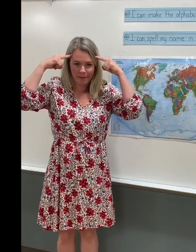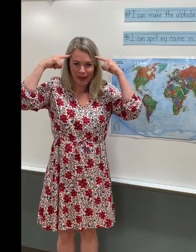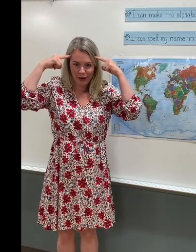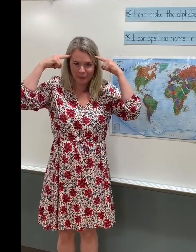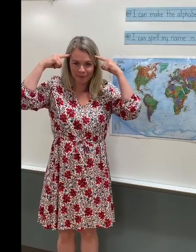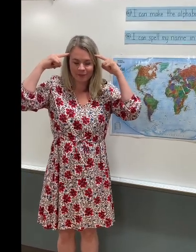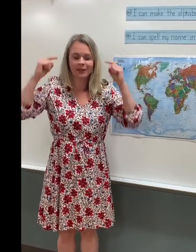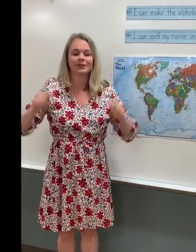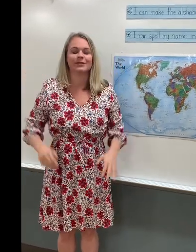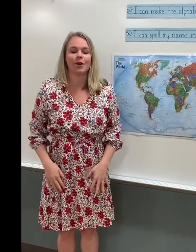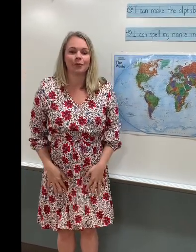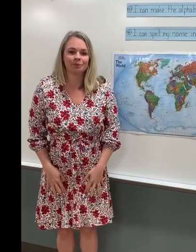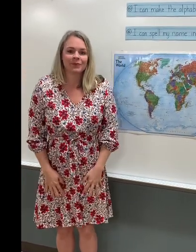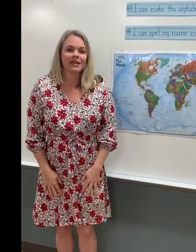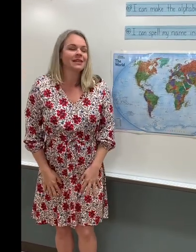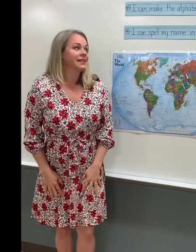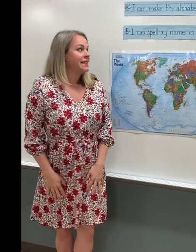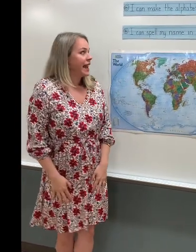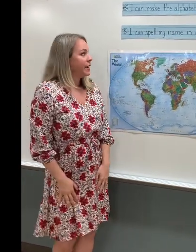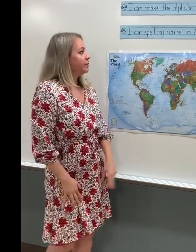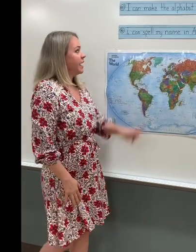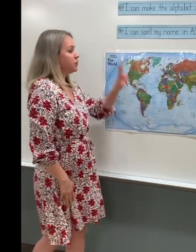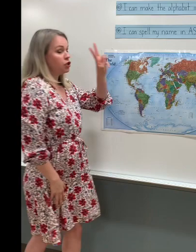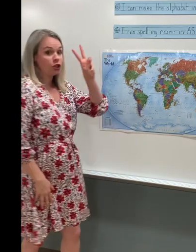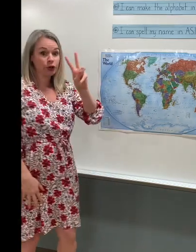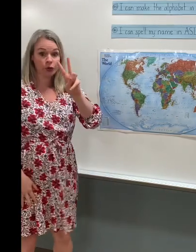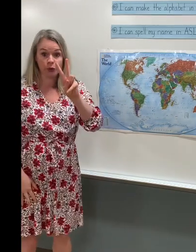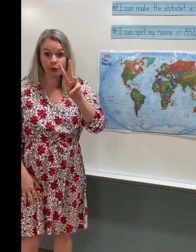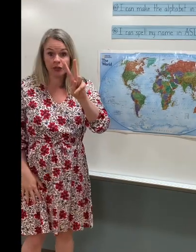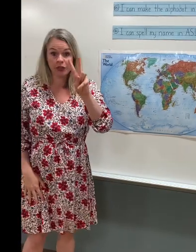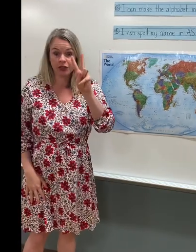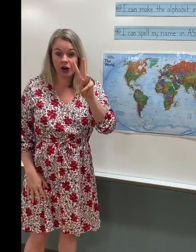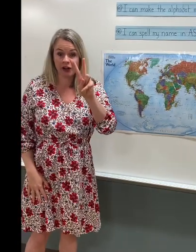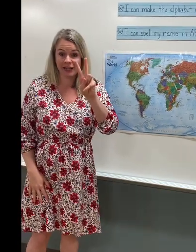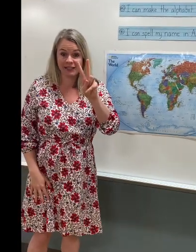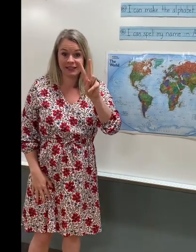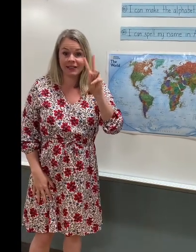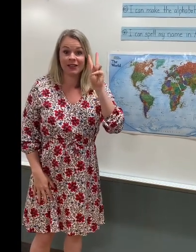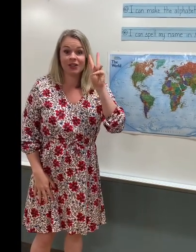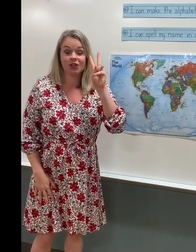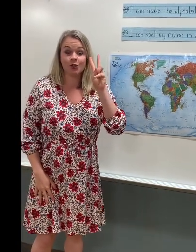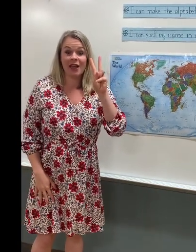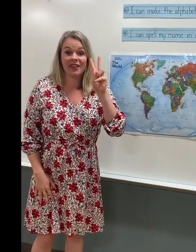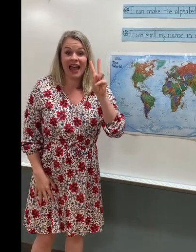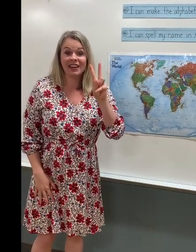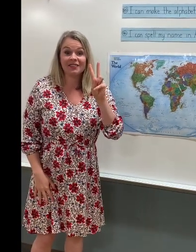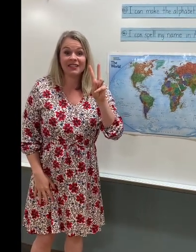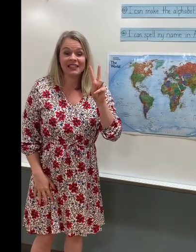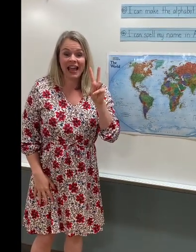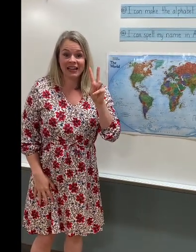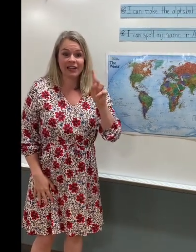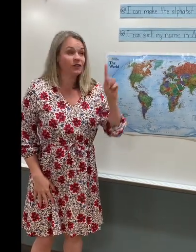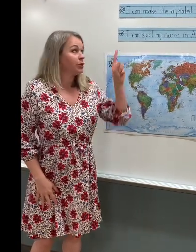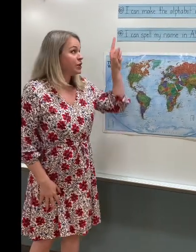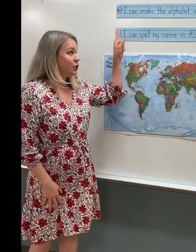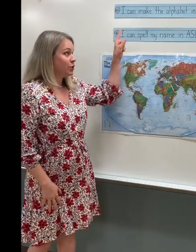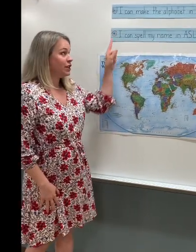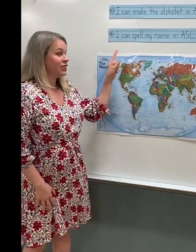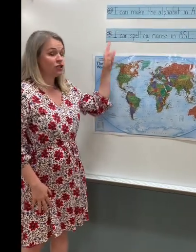better. So today we have 2 targets. So at the end of the day, if you can do these